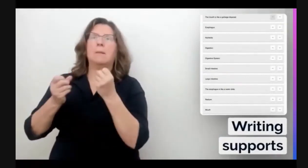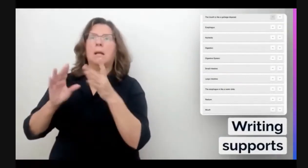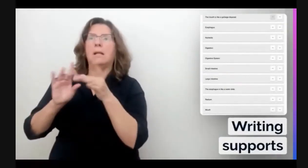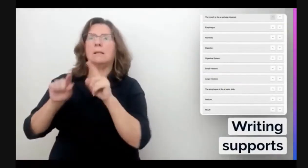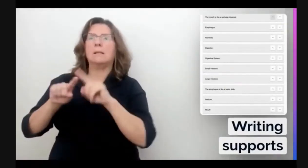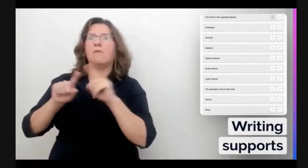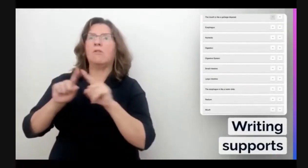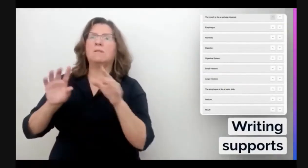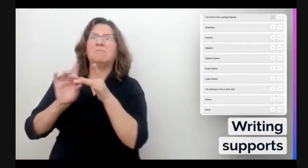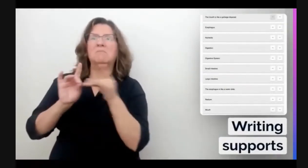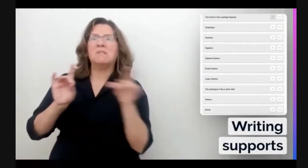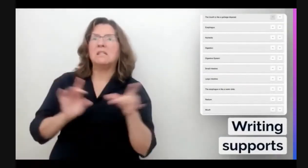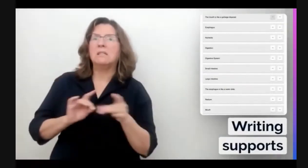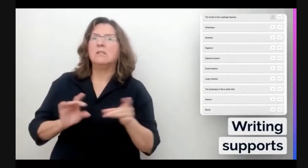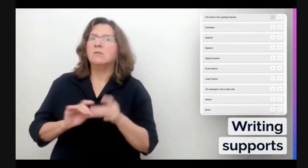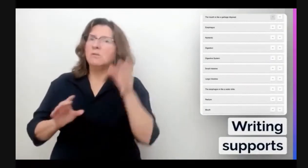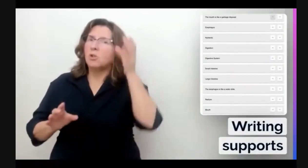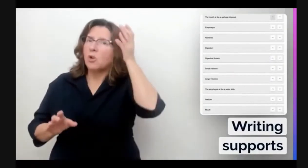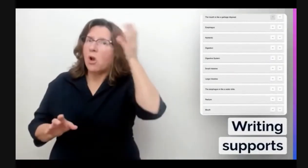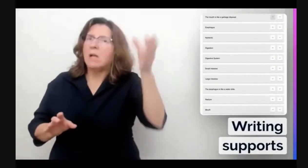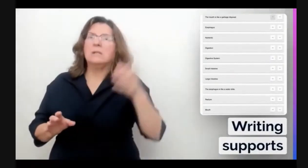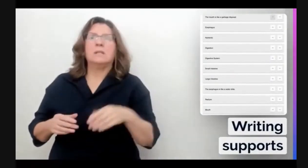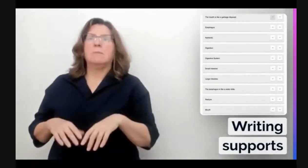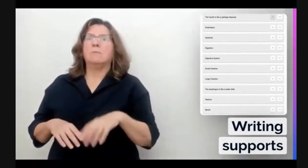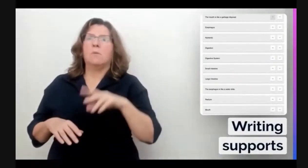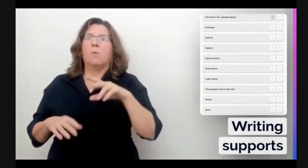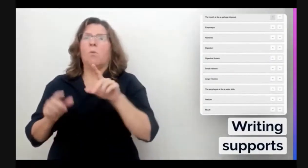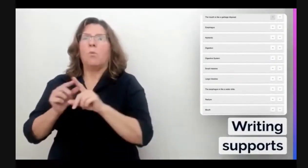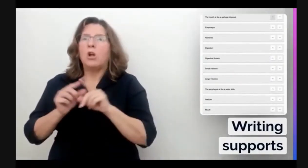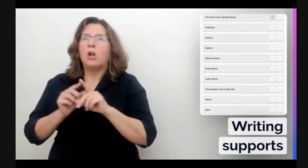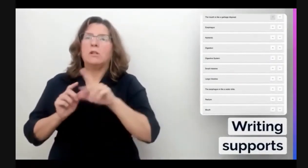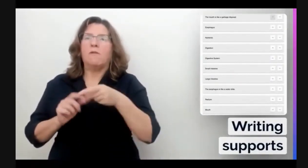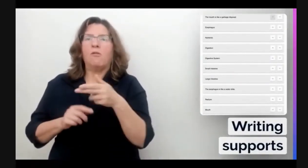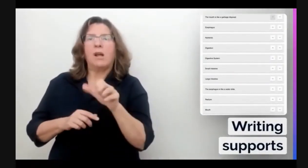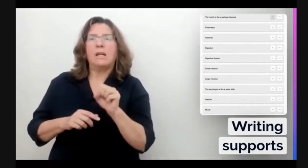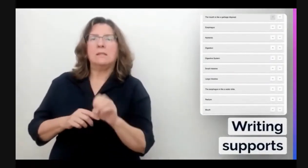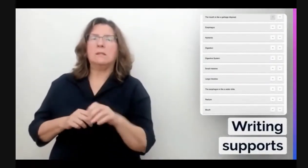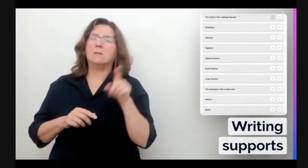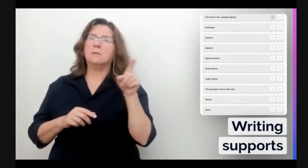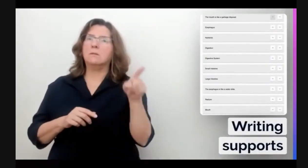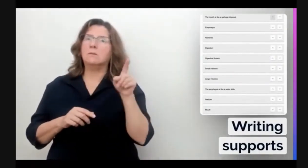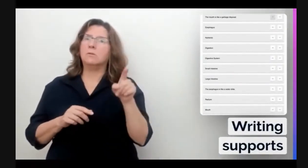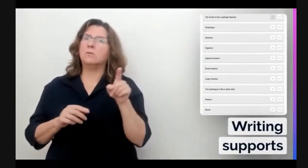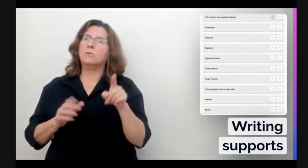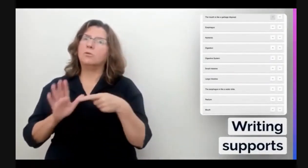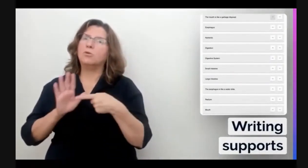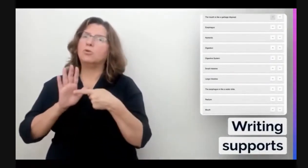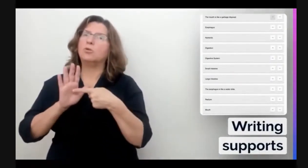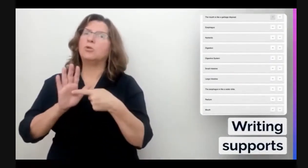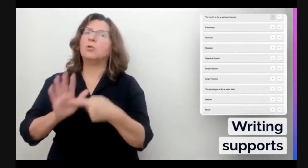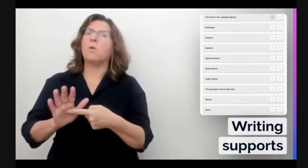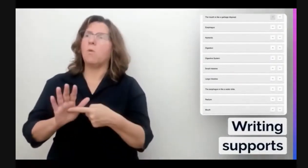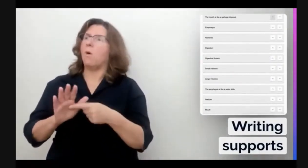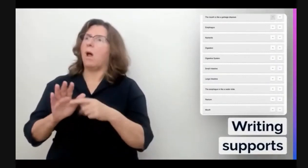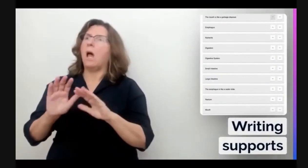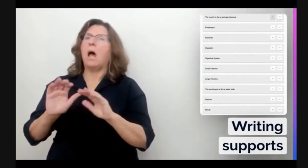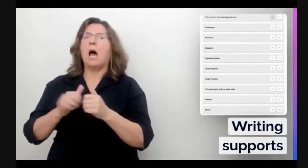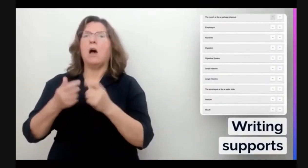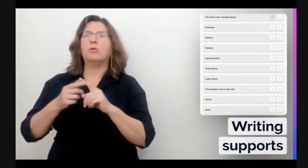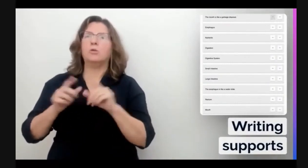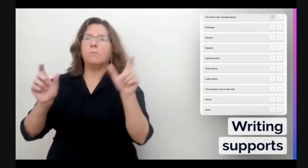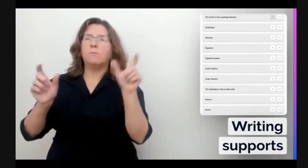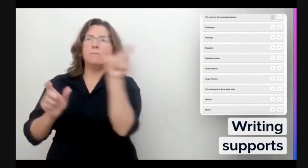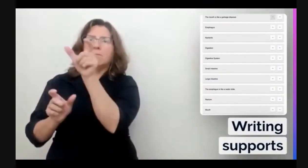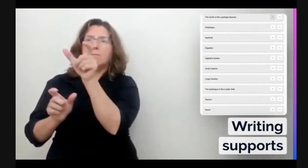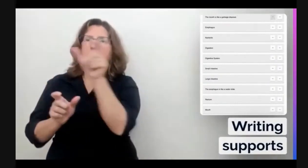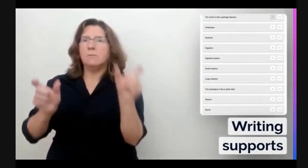Lists of phrases, words, or concepts can be created, and the student can be tasked with